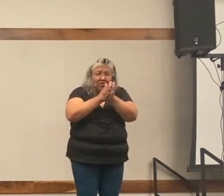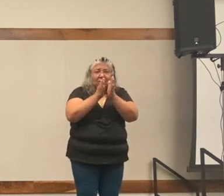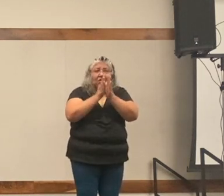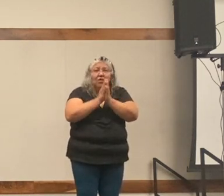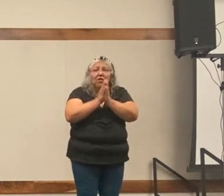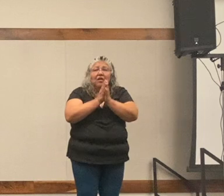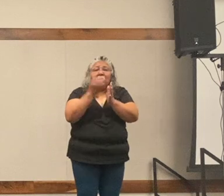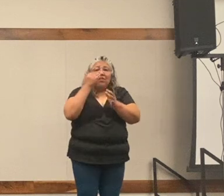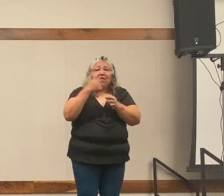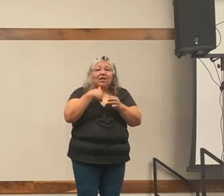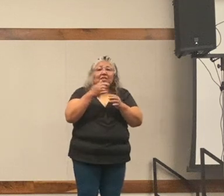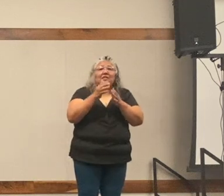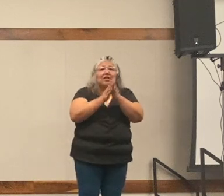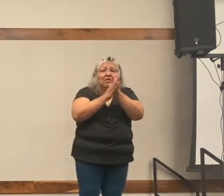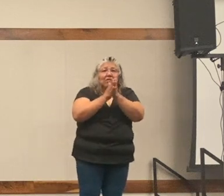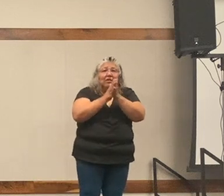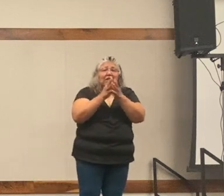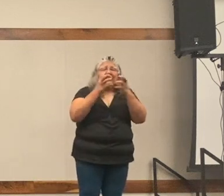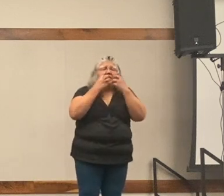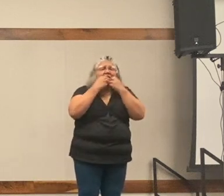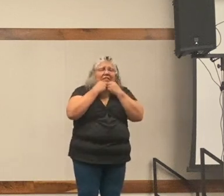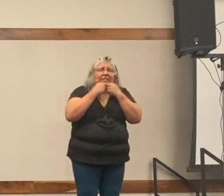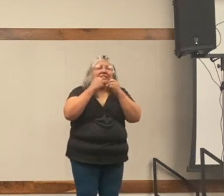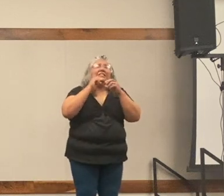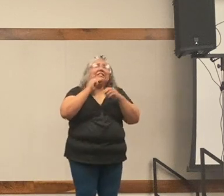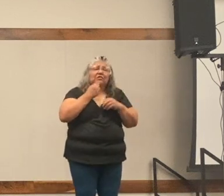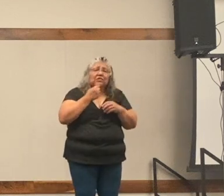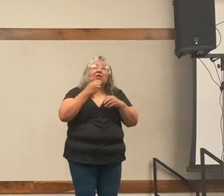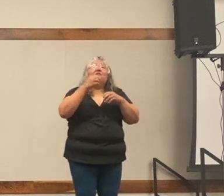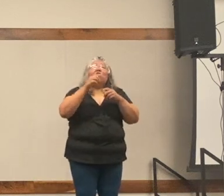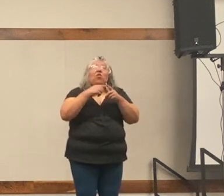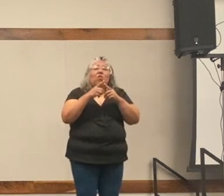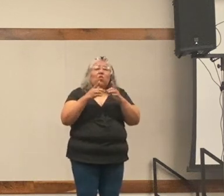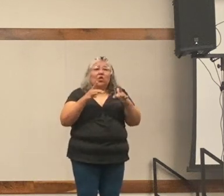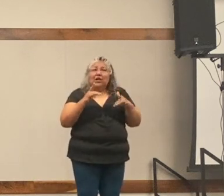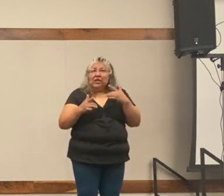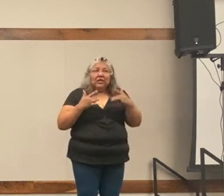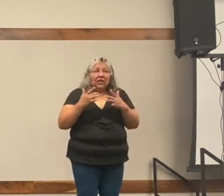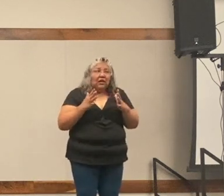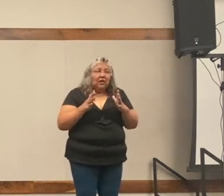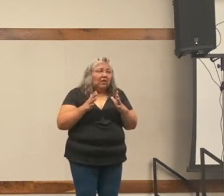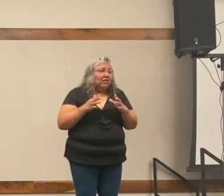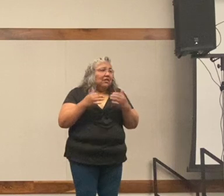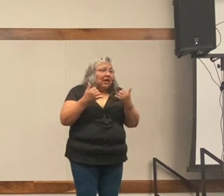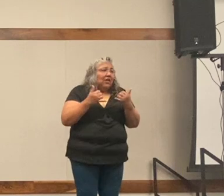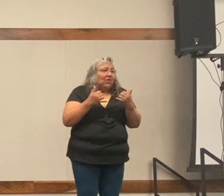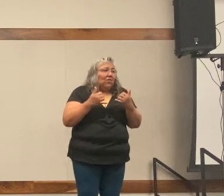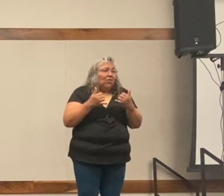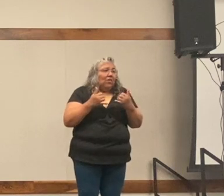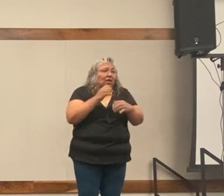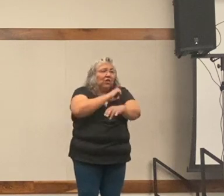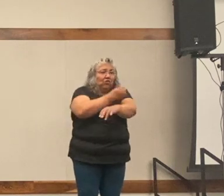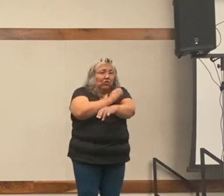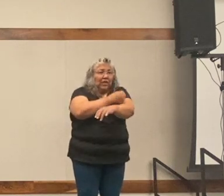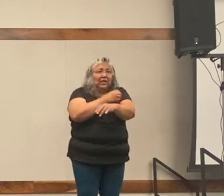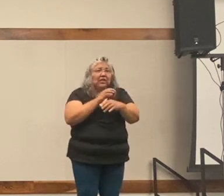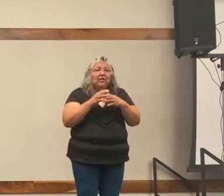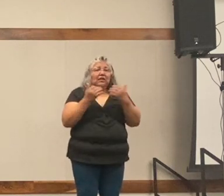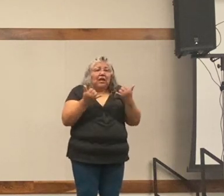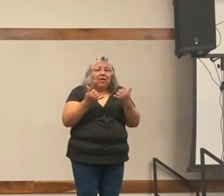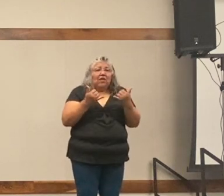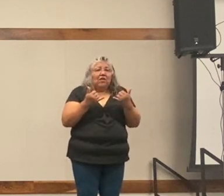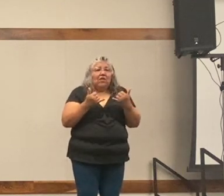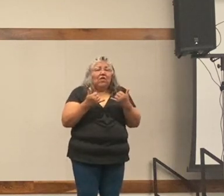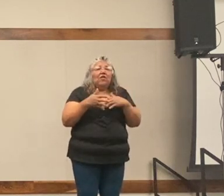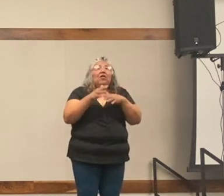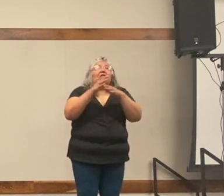look at the word fervently, it means passionately or seriously or energetically. The church was basically on the phone